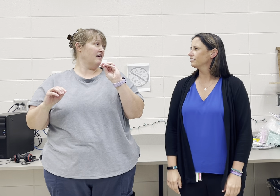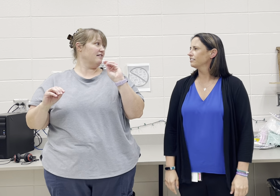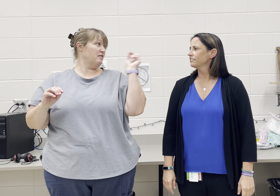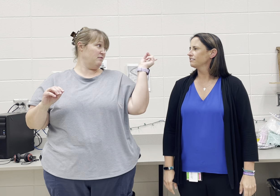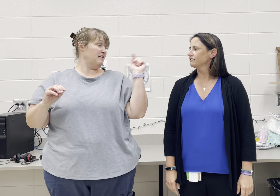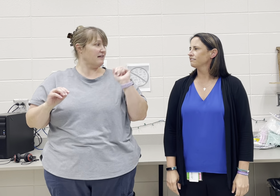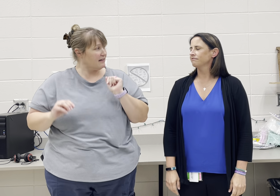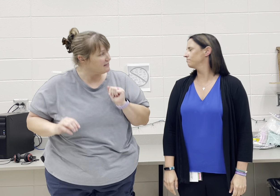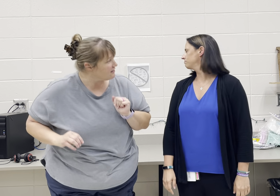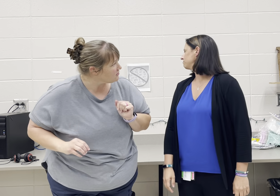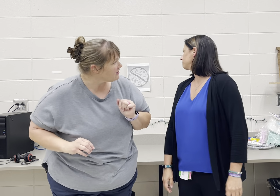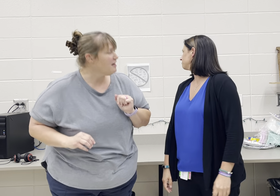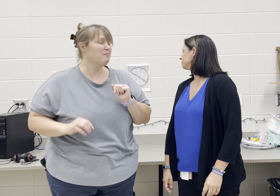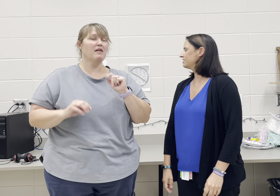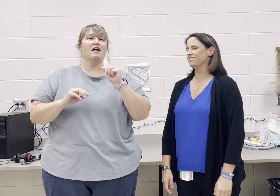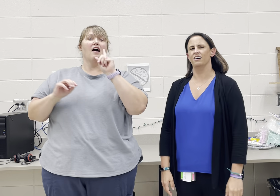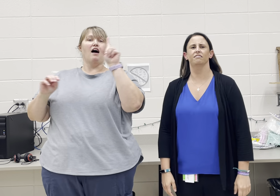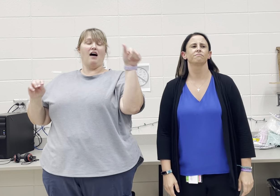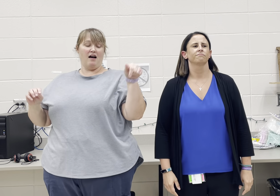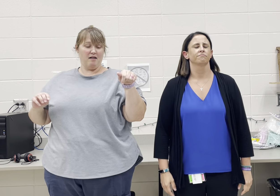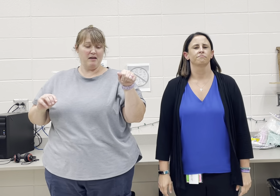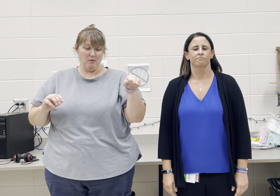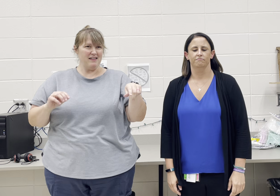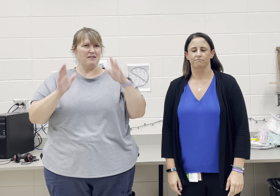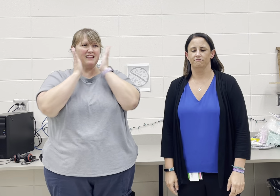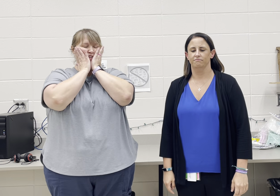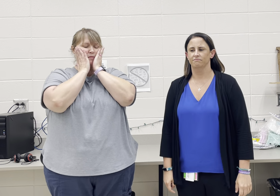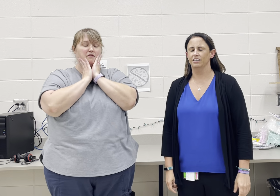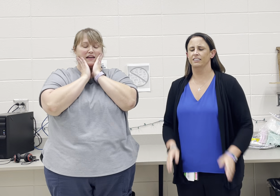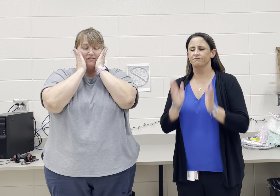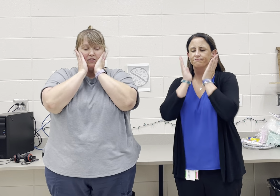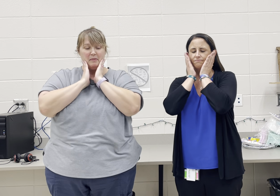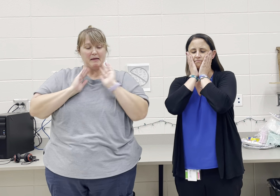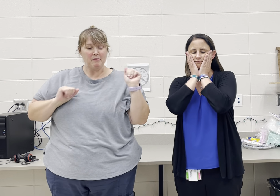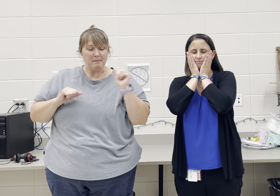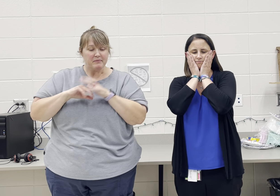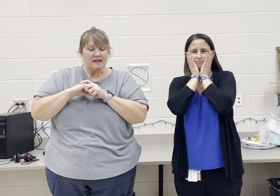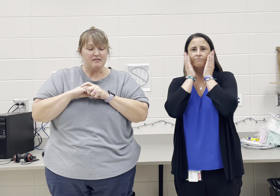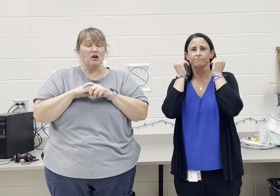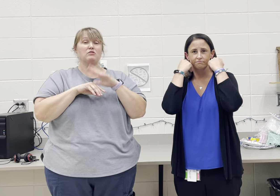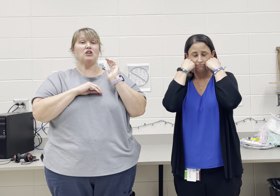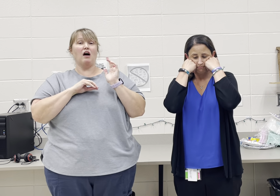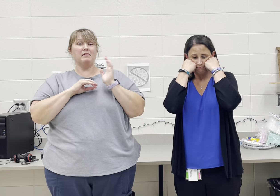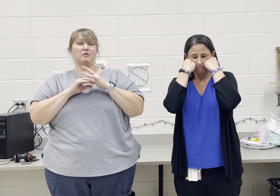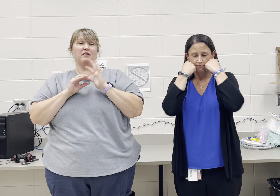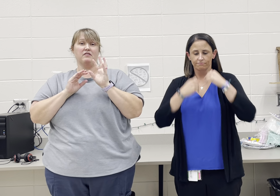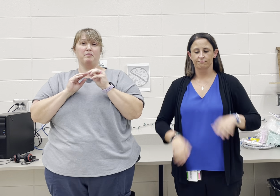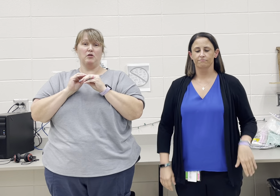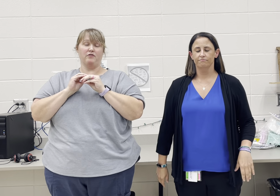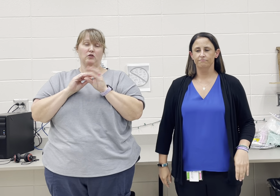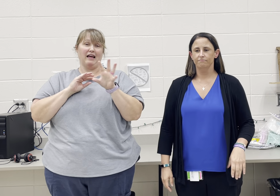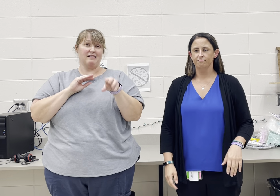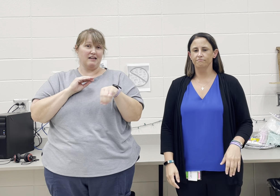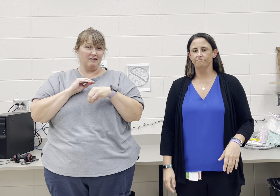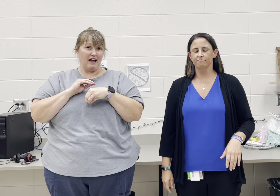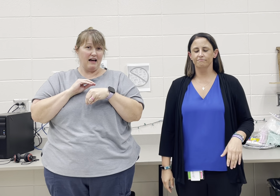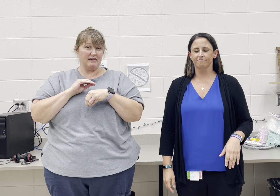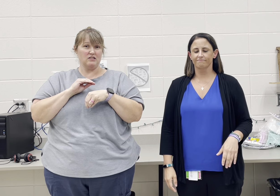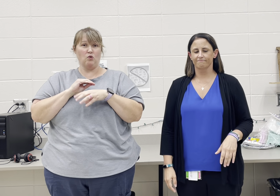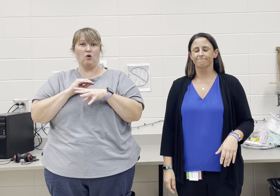this one is. I can't see the other side. Yep. It's hot. It was. I was getting a little red face for a minute. Anyway, so job is one of those beautiful lexicalized